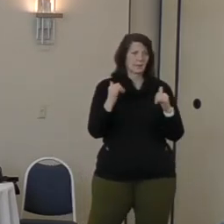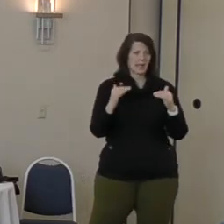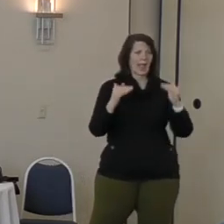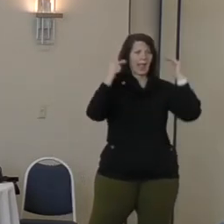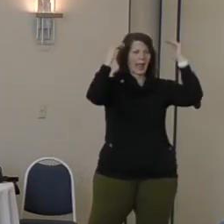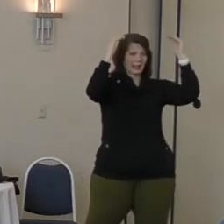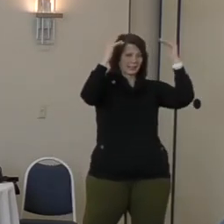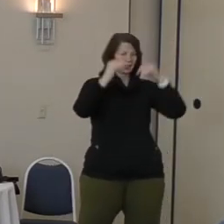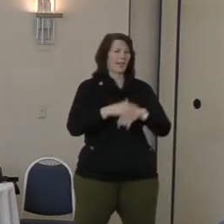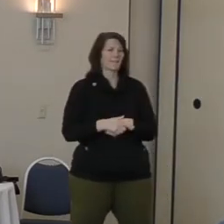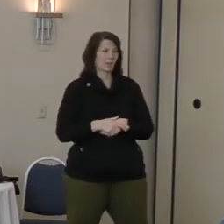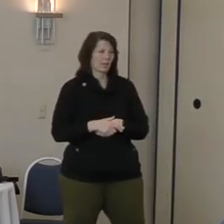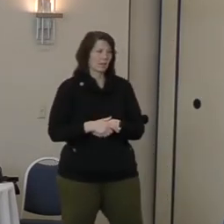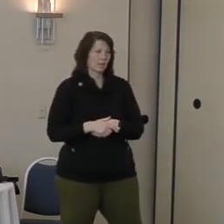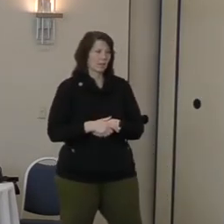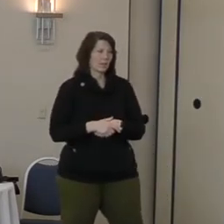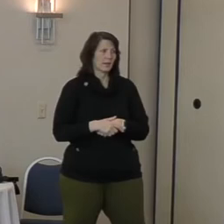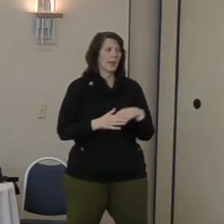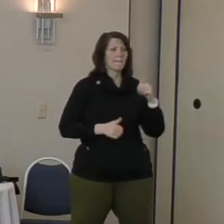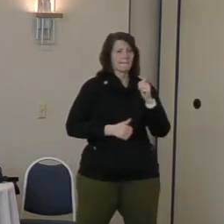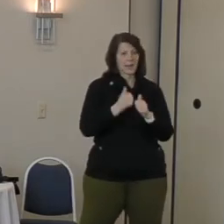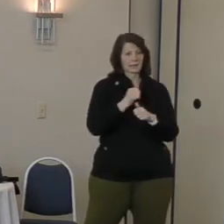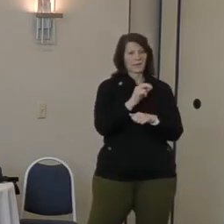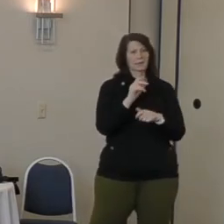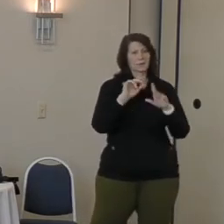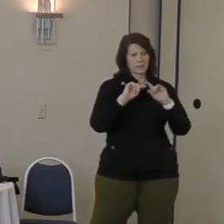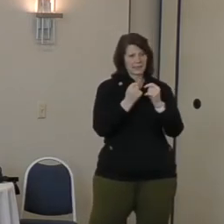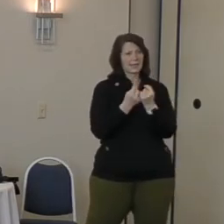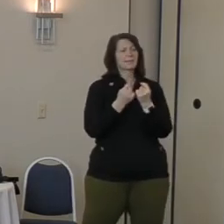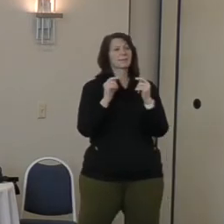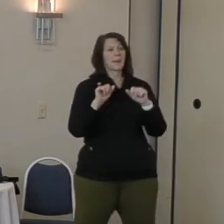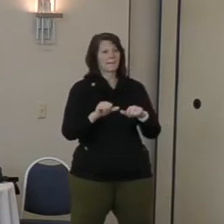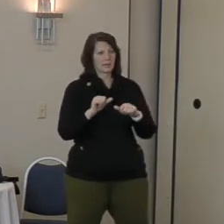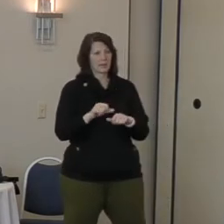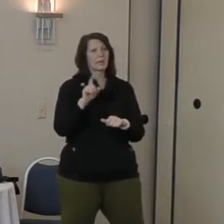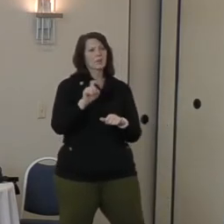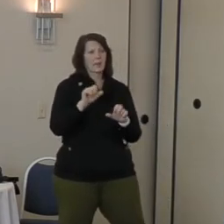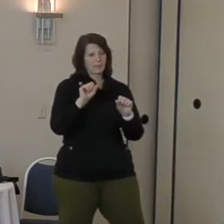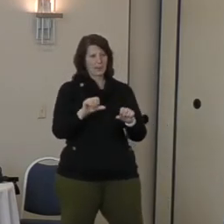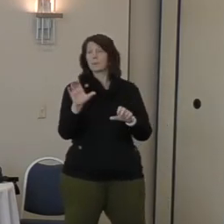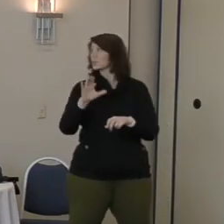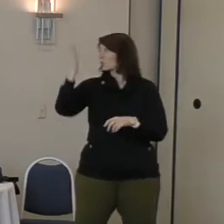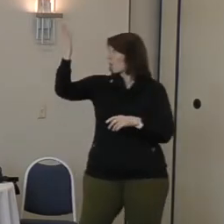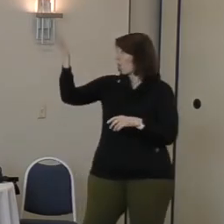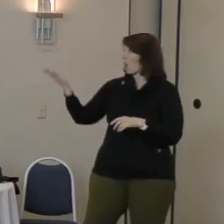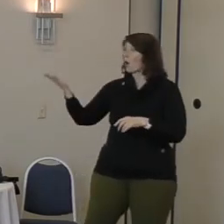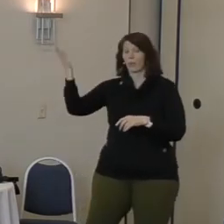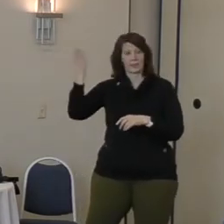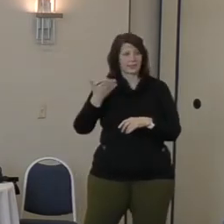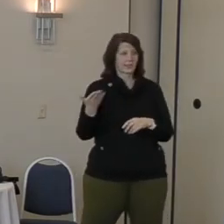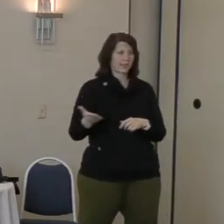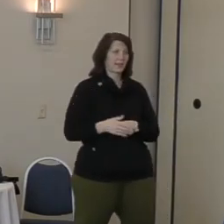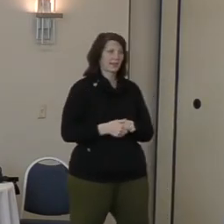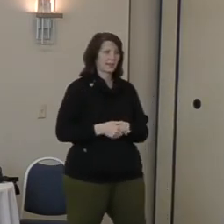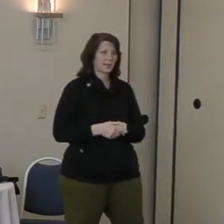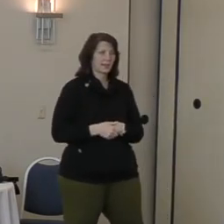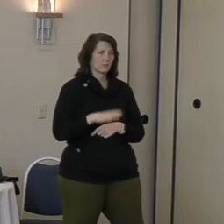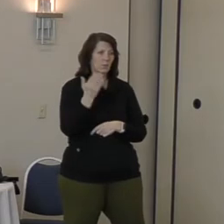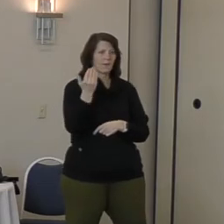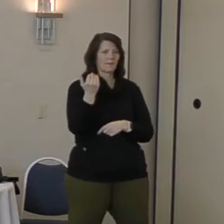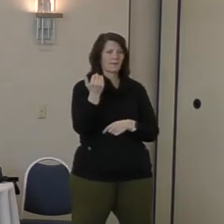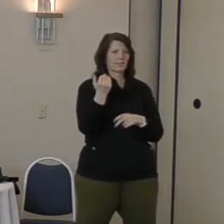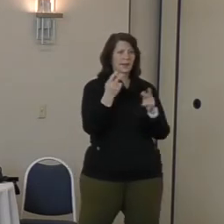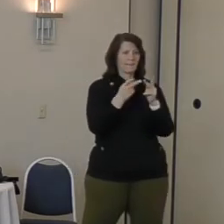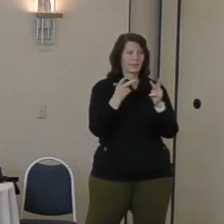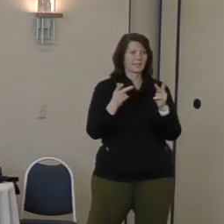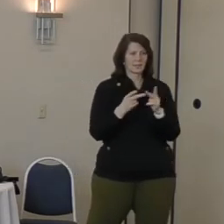highest level and maximize your team's ability, you have to be able to do all these different things from all 15